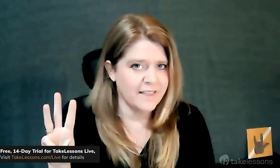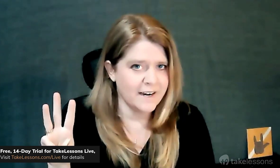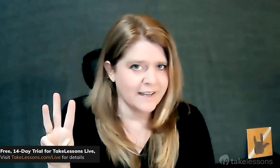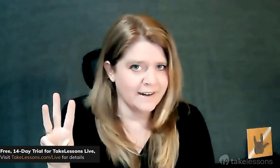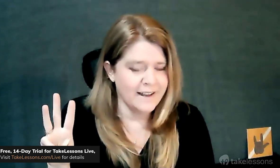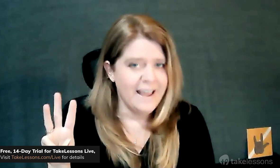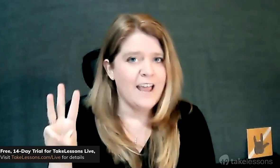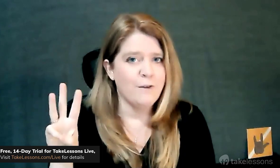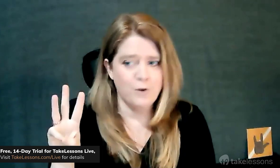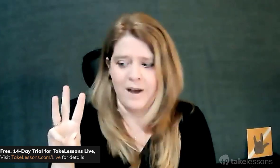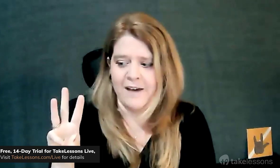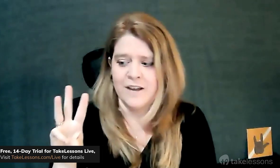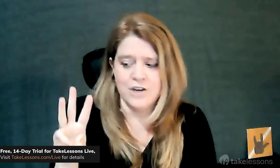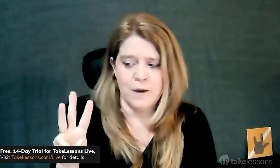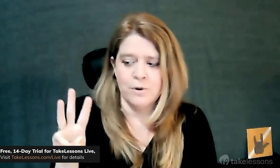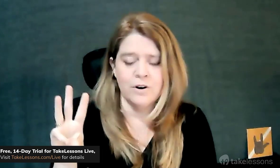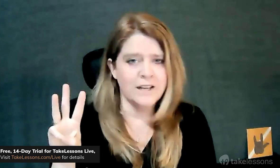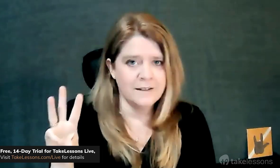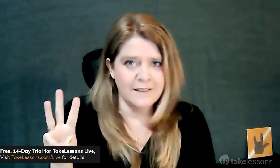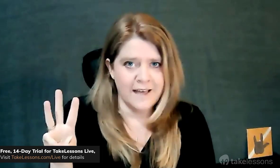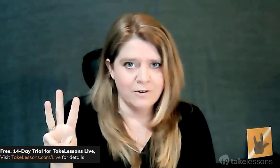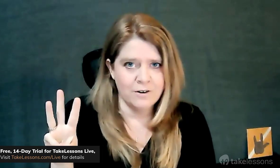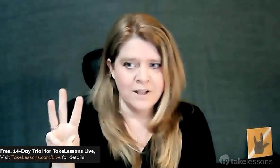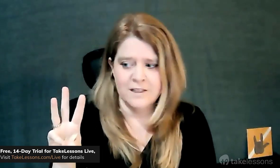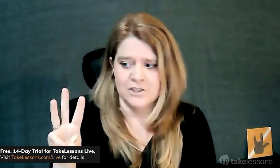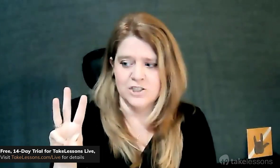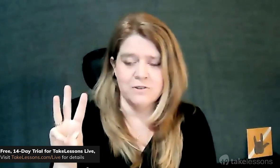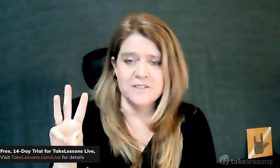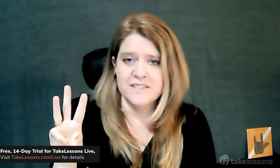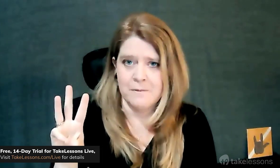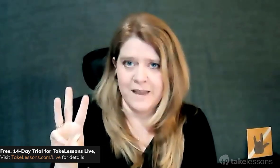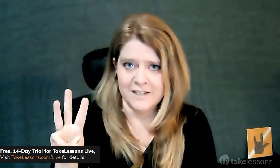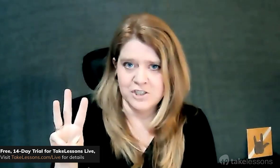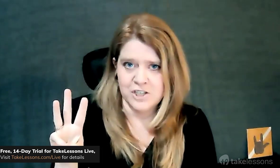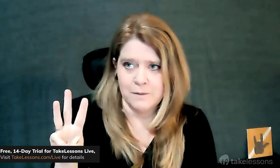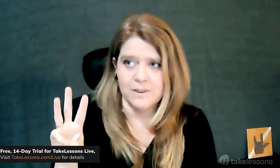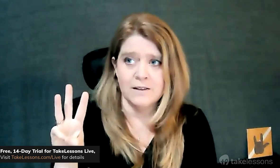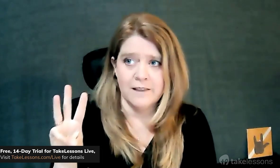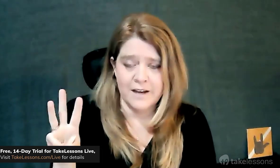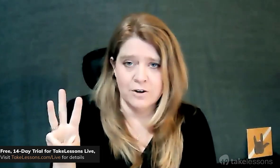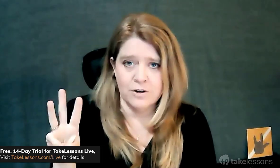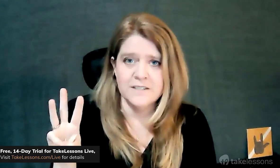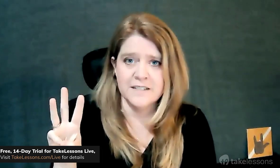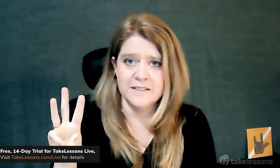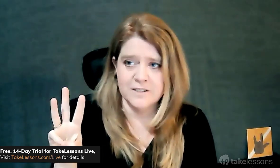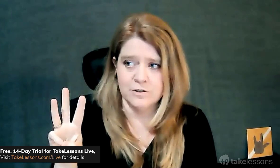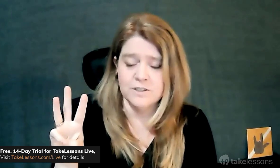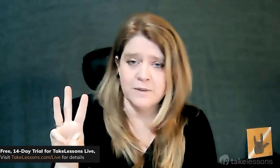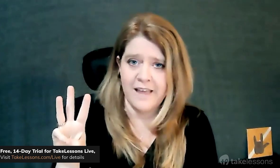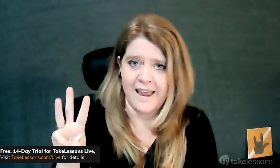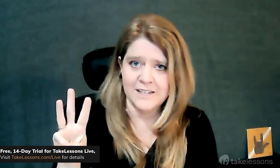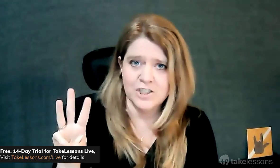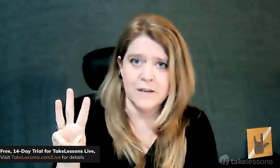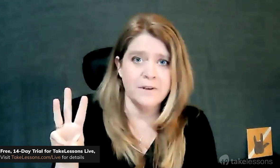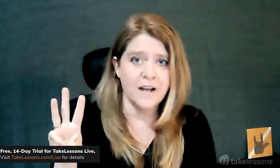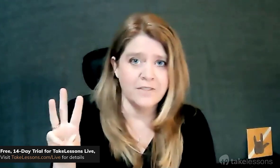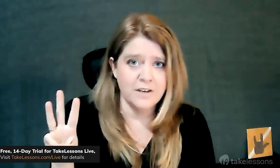again. If you have a number and a letter that share the same hand shape, the letter is considered to be the hand shape and not the